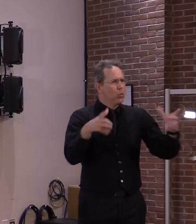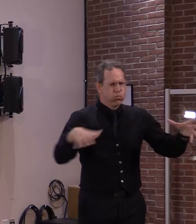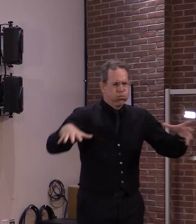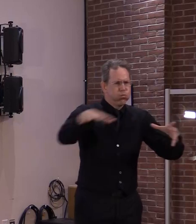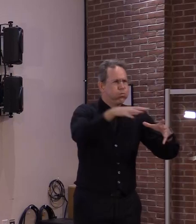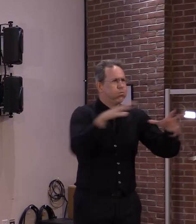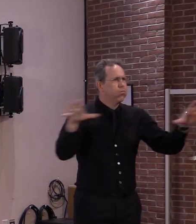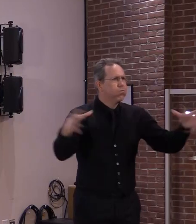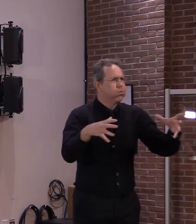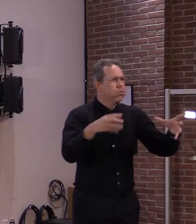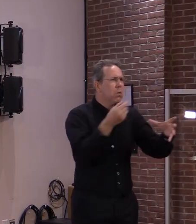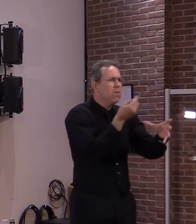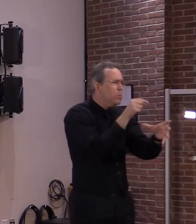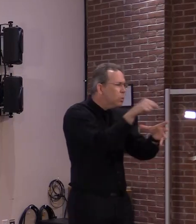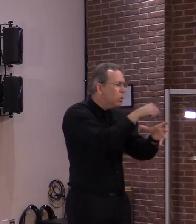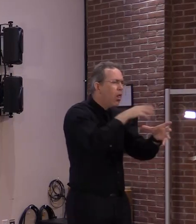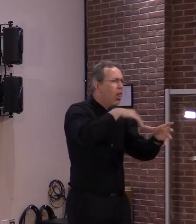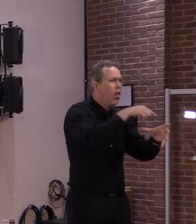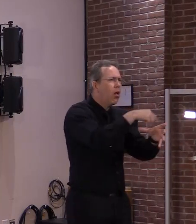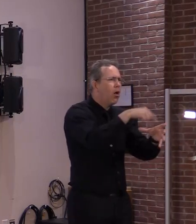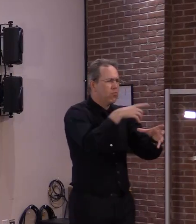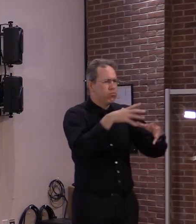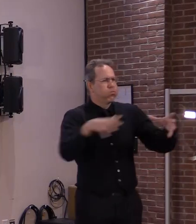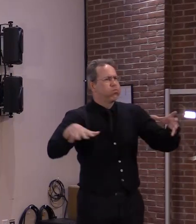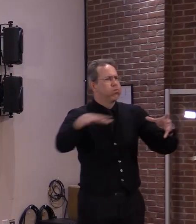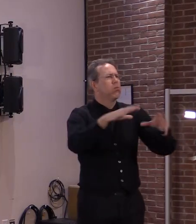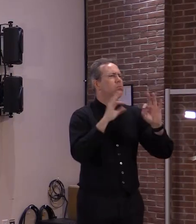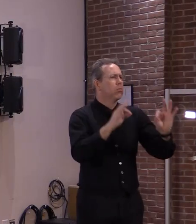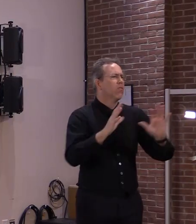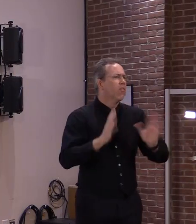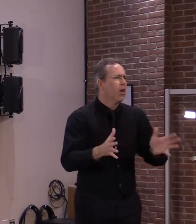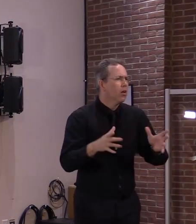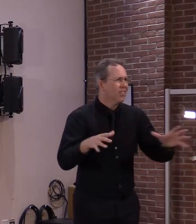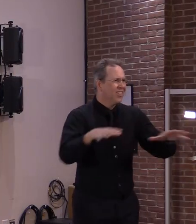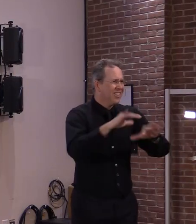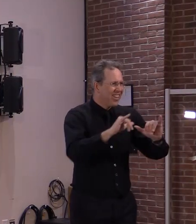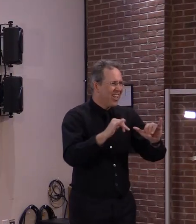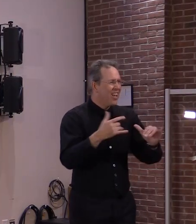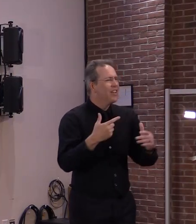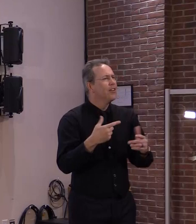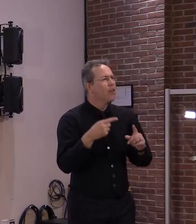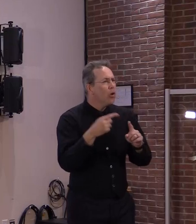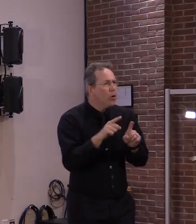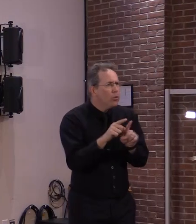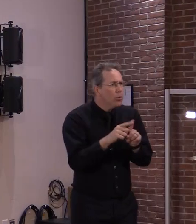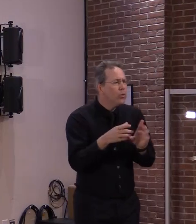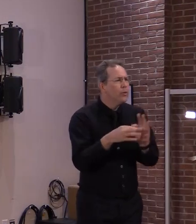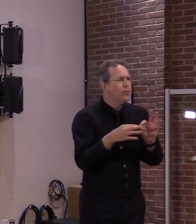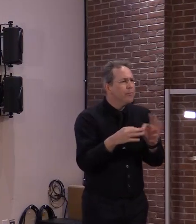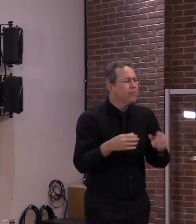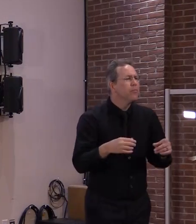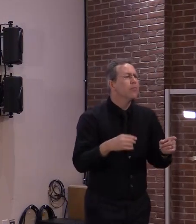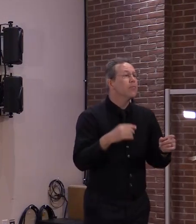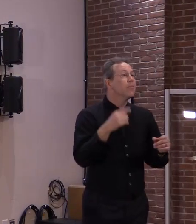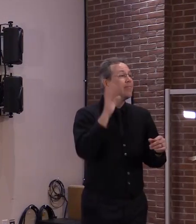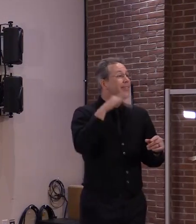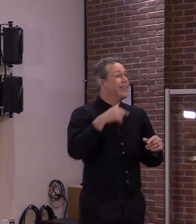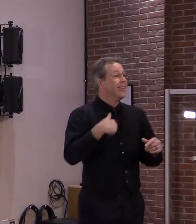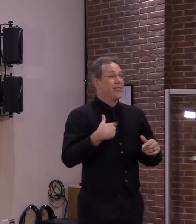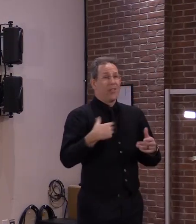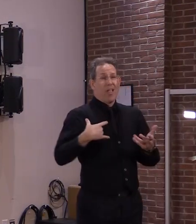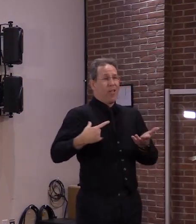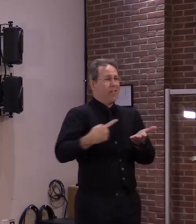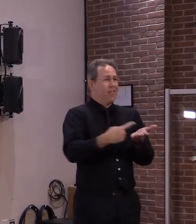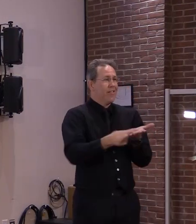time. There's also going to be, as we know, because it's being talked about all over, not by